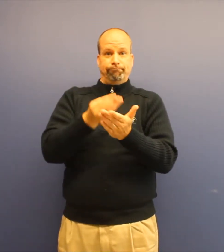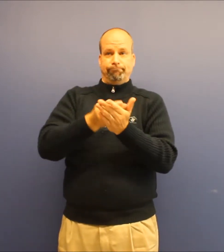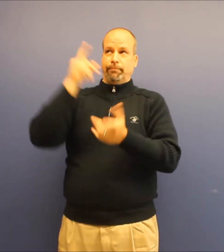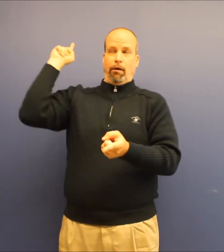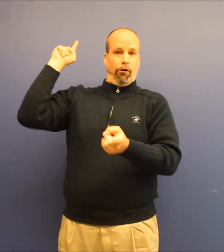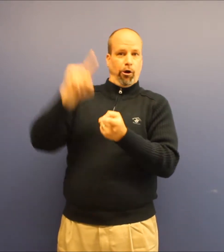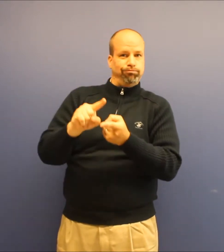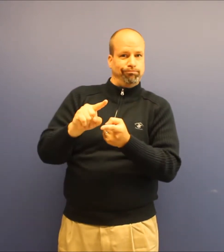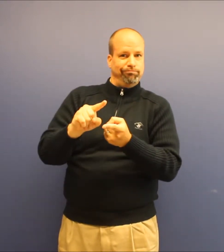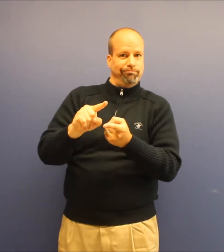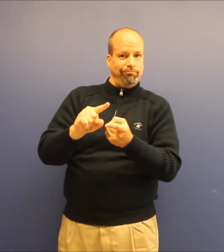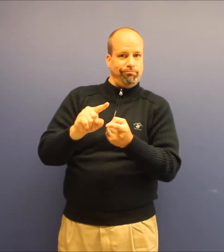decline.